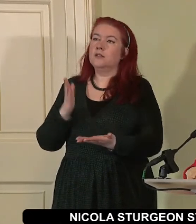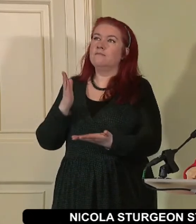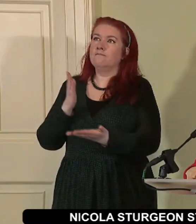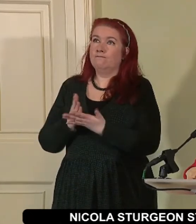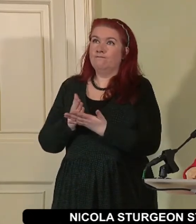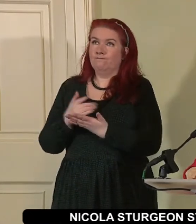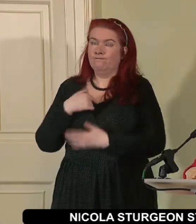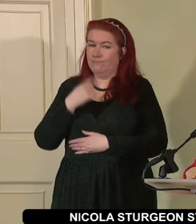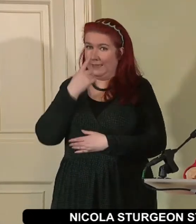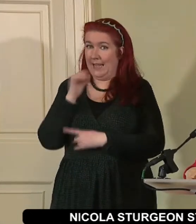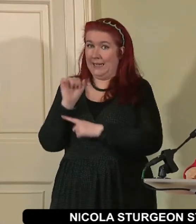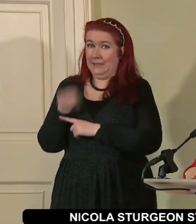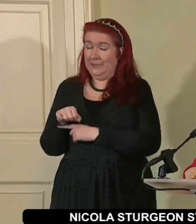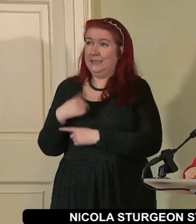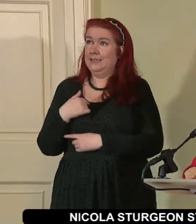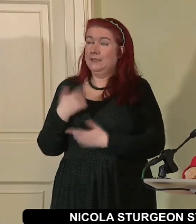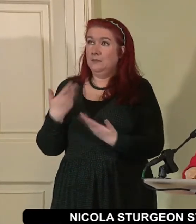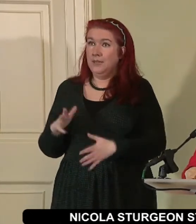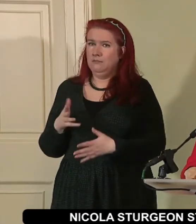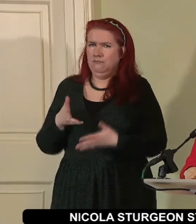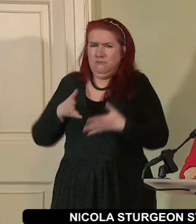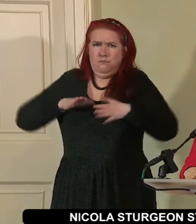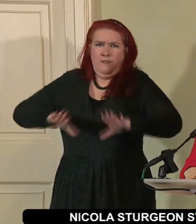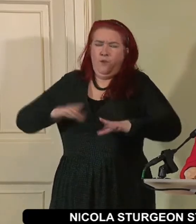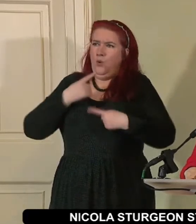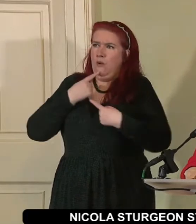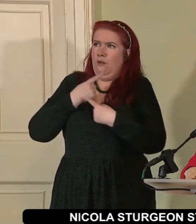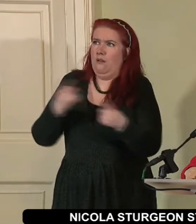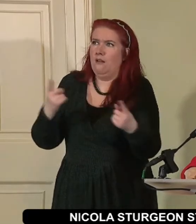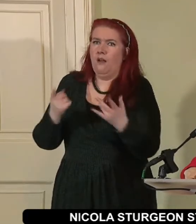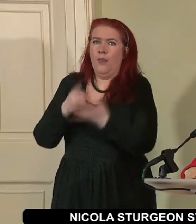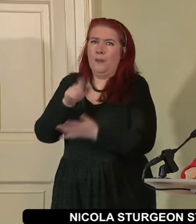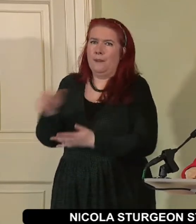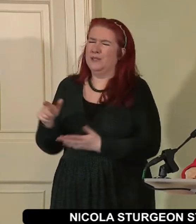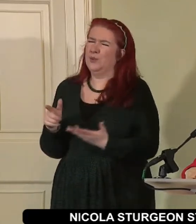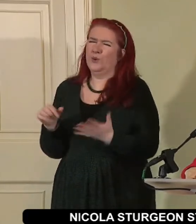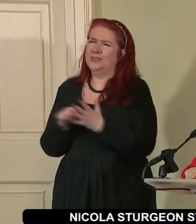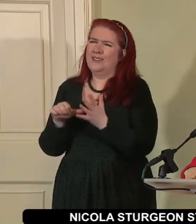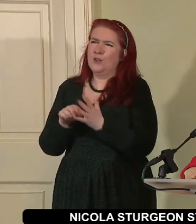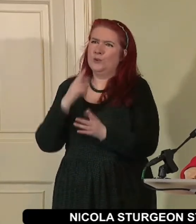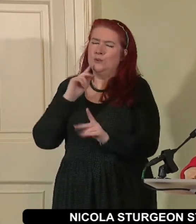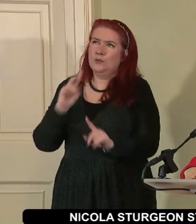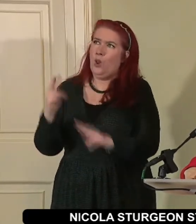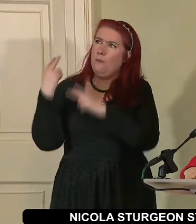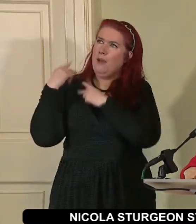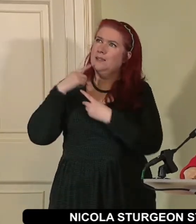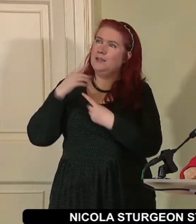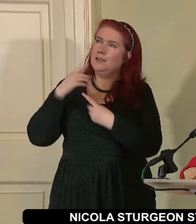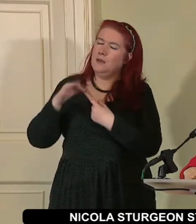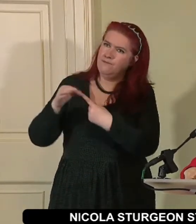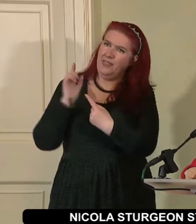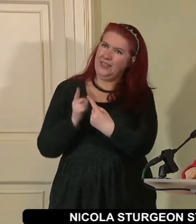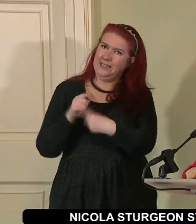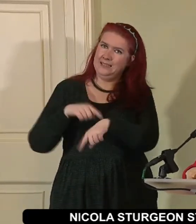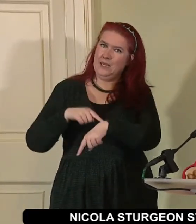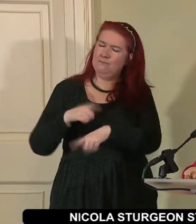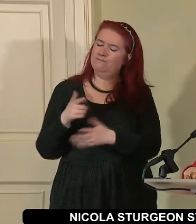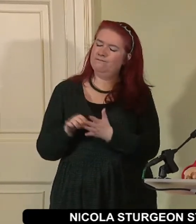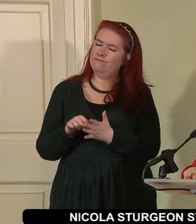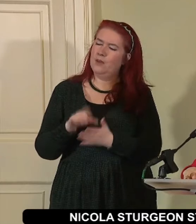that to yourself before you even start telling other people. So I couldn't pinpoint the exact moment, except that sitting